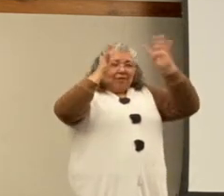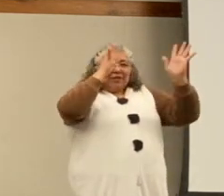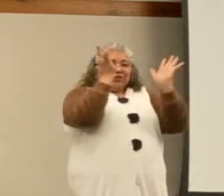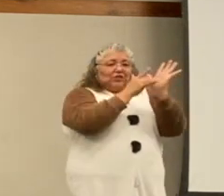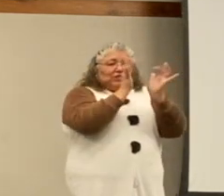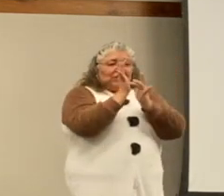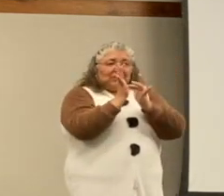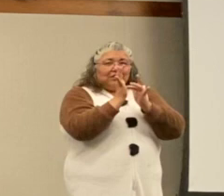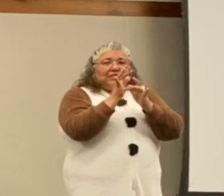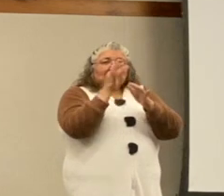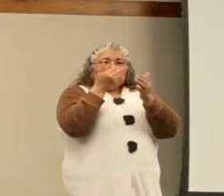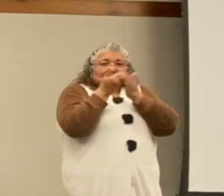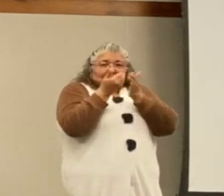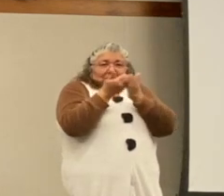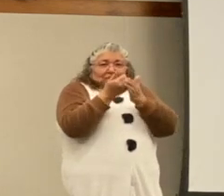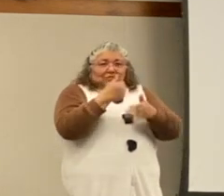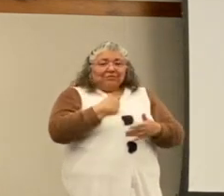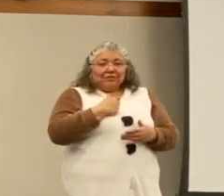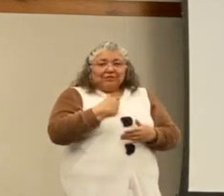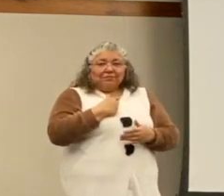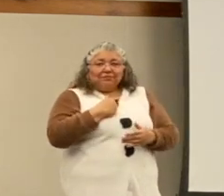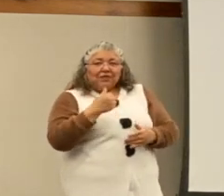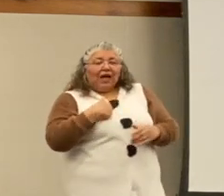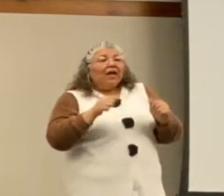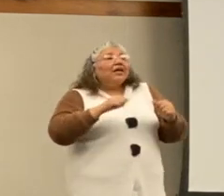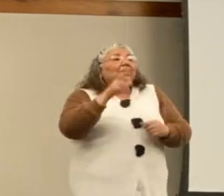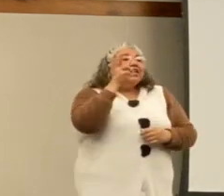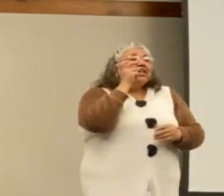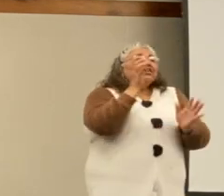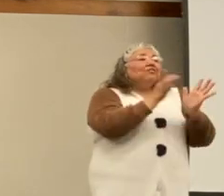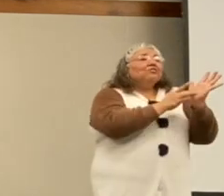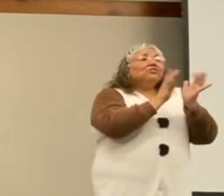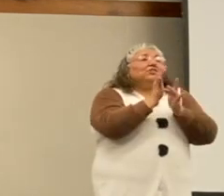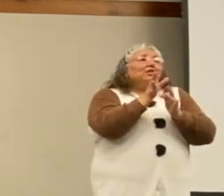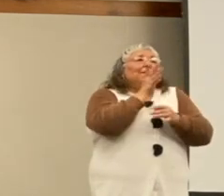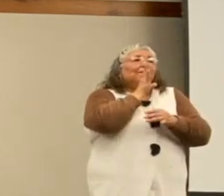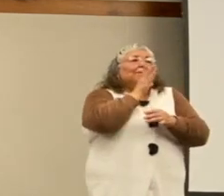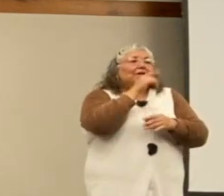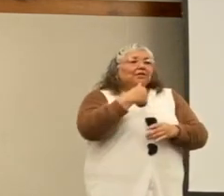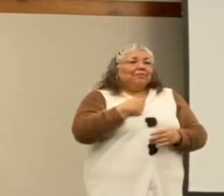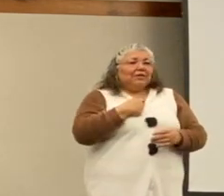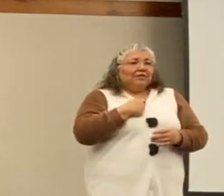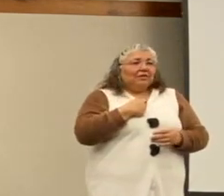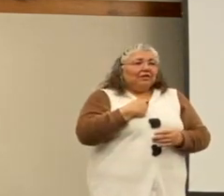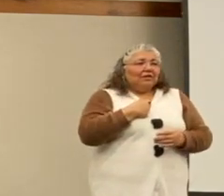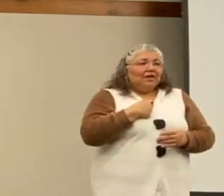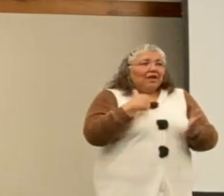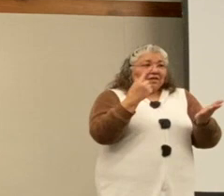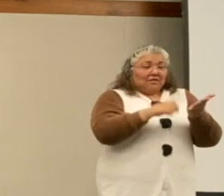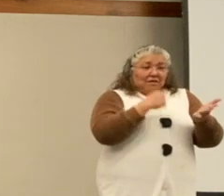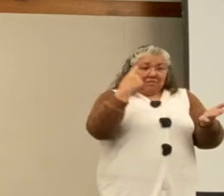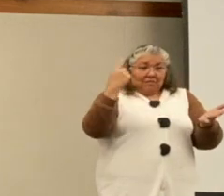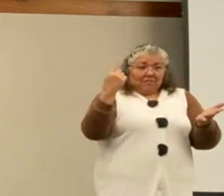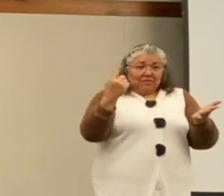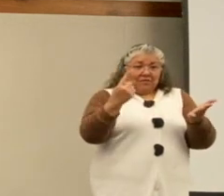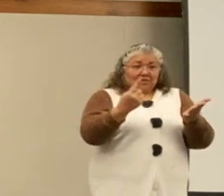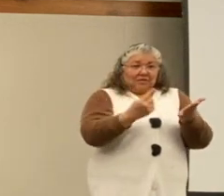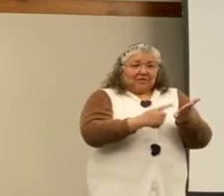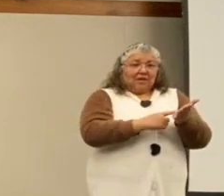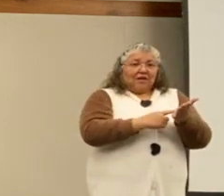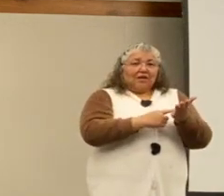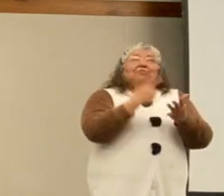is sitting next to me. And I can hear him speak to me. And sometimes he and I have